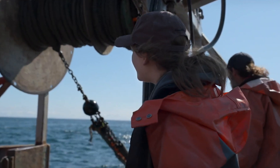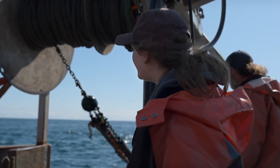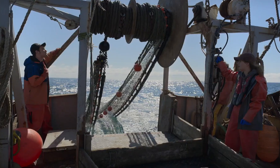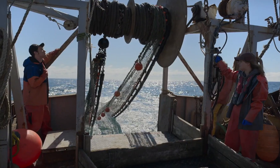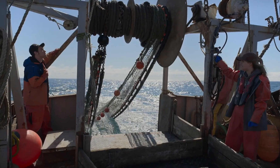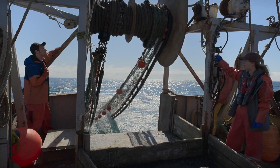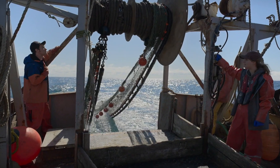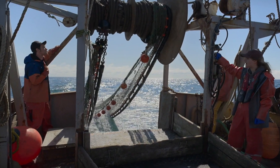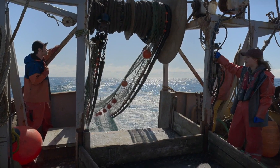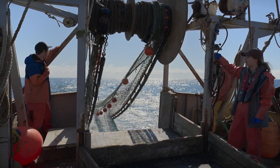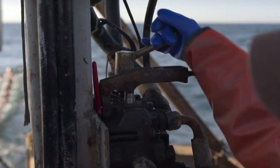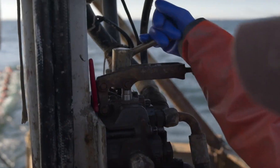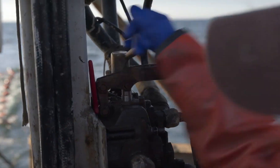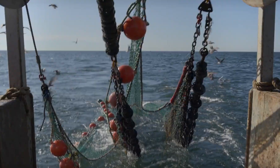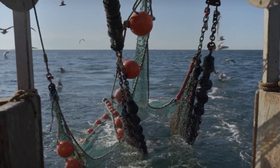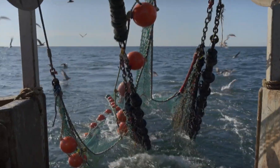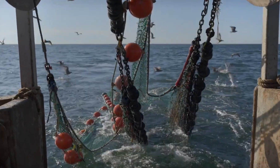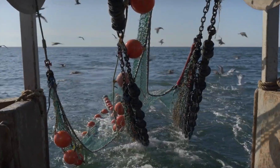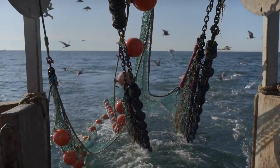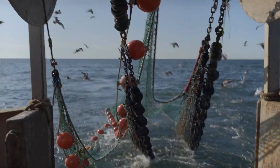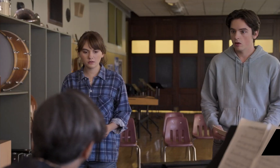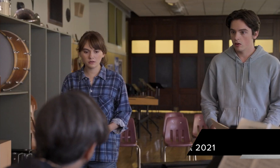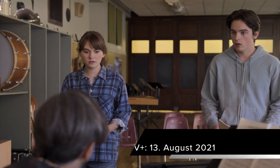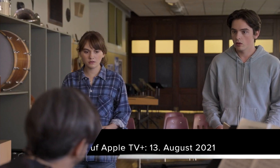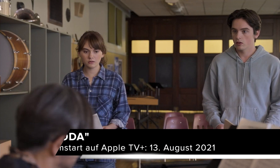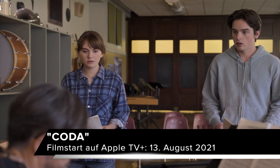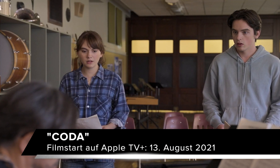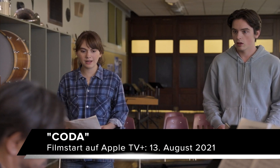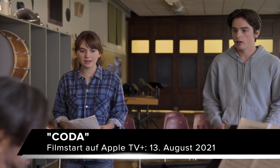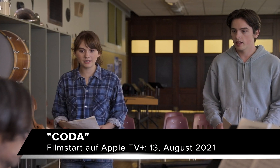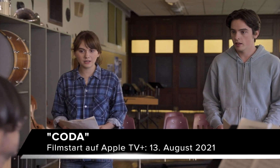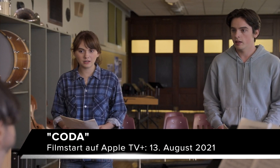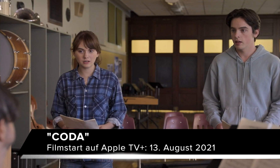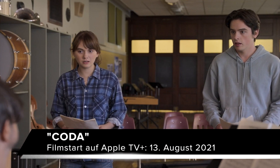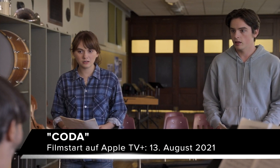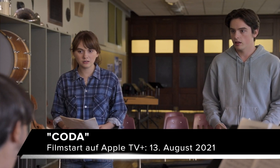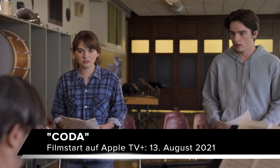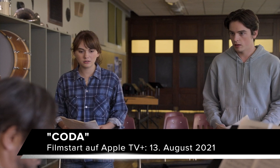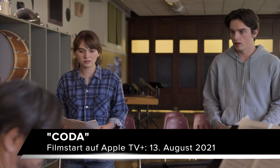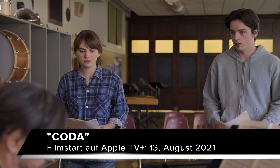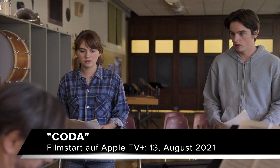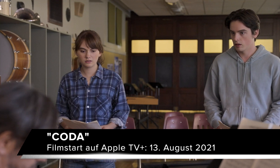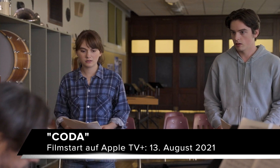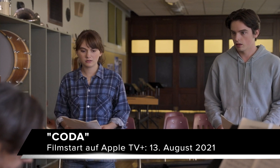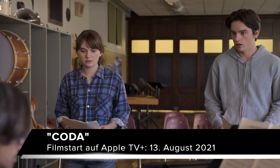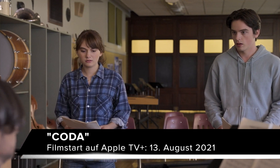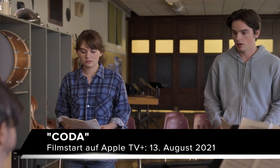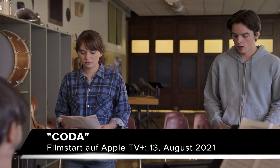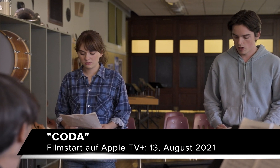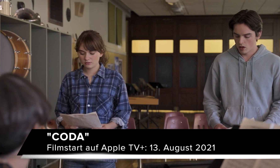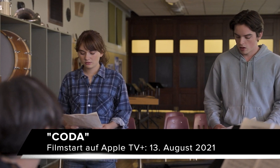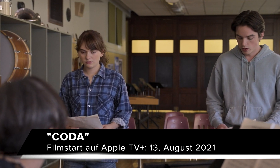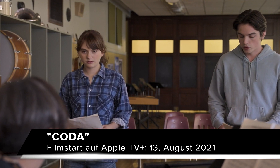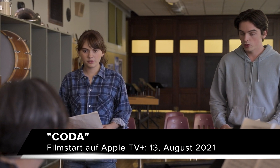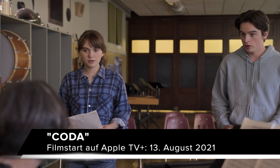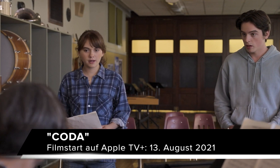ihrem Vater und ihrem tauben Bruder Leo jeden Tag auf einem Fischerboot. Rubys größte Leidenschaft ist die Musik. Als sie dem Chor ihrer Highschool beitritt,